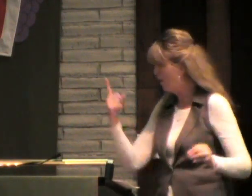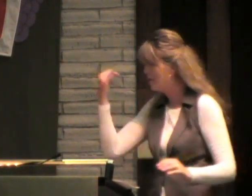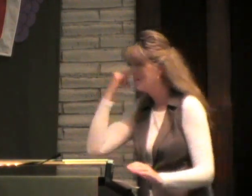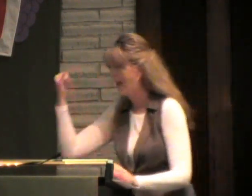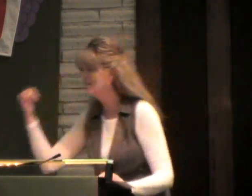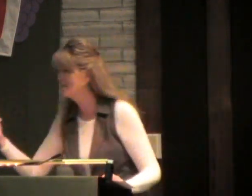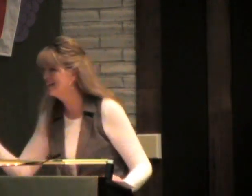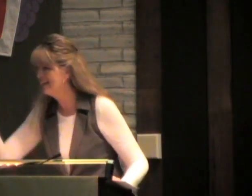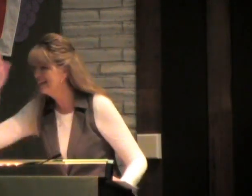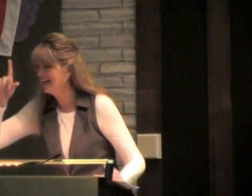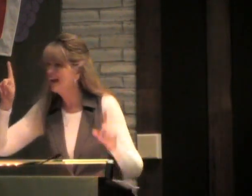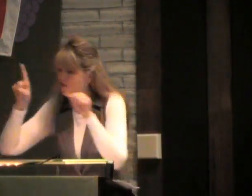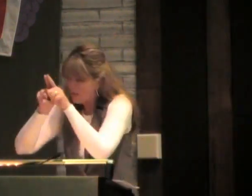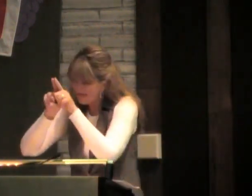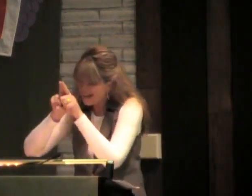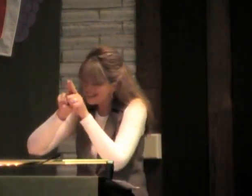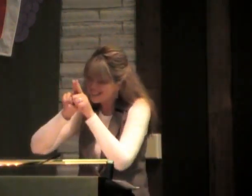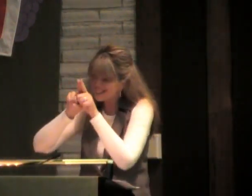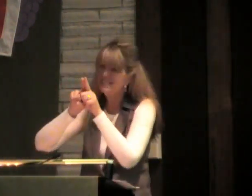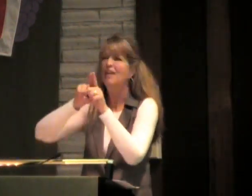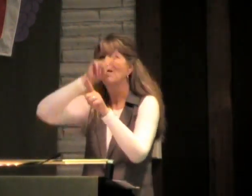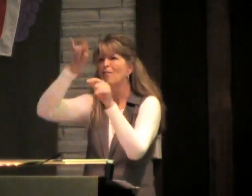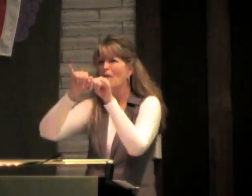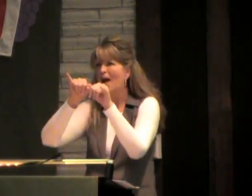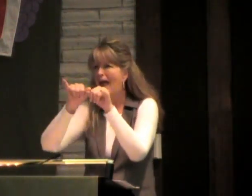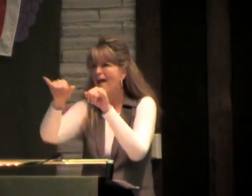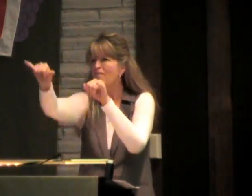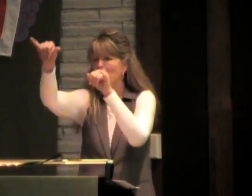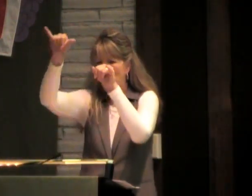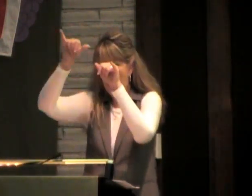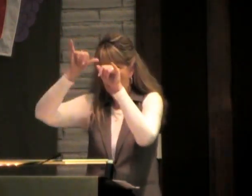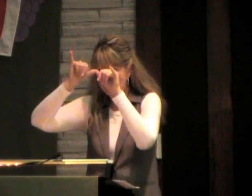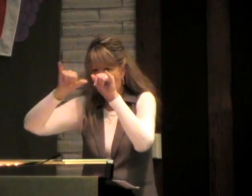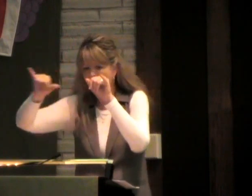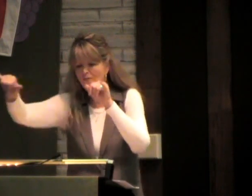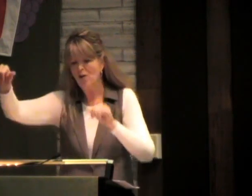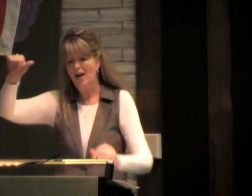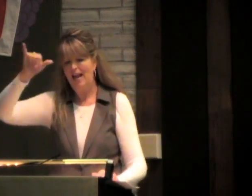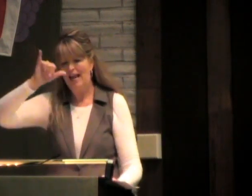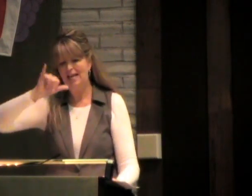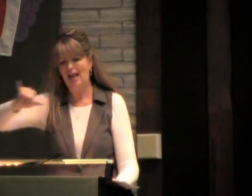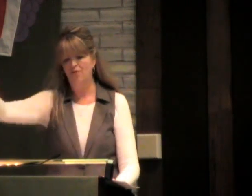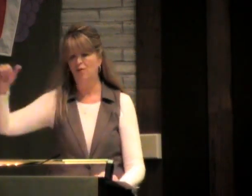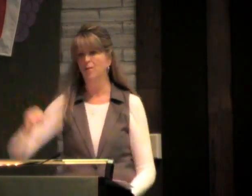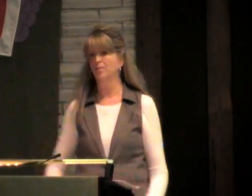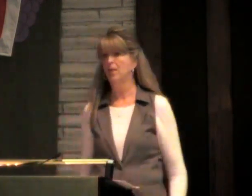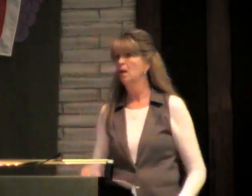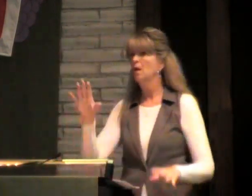You can't. No one. Can you imagine that? God is by your side for eternity, forever and